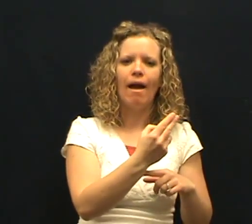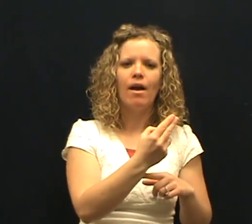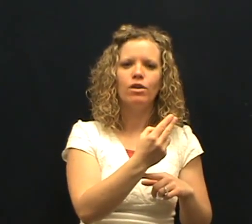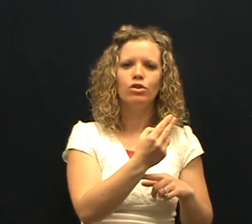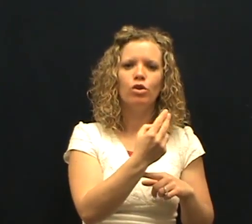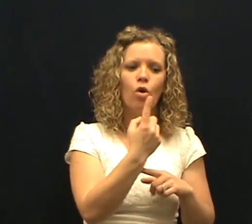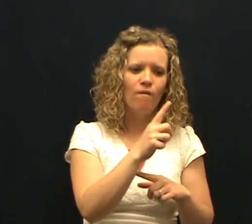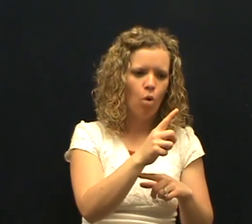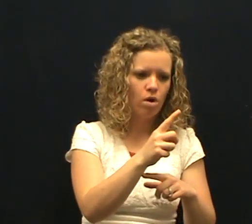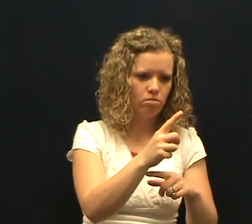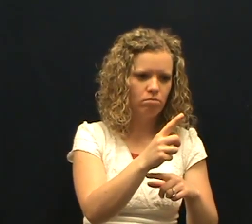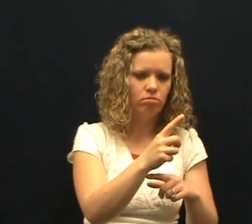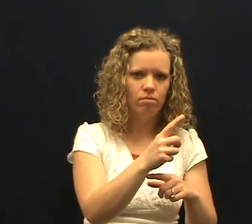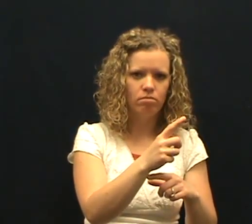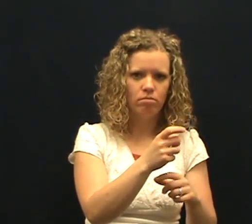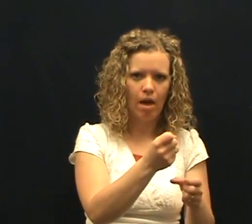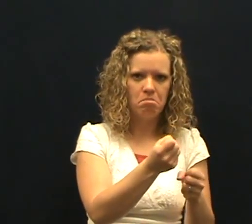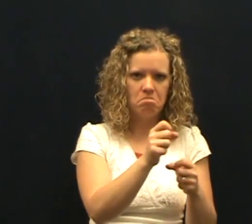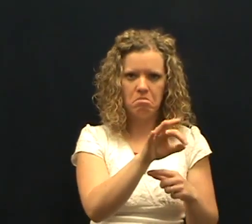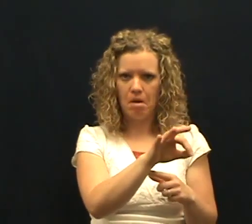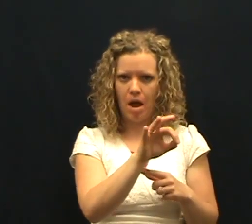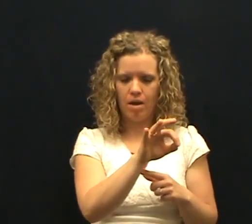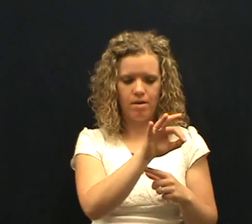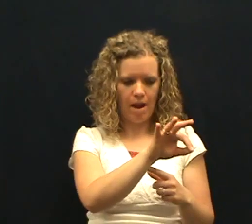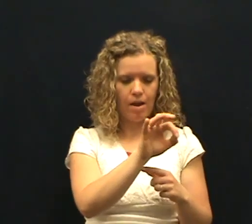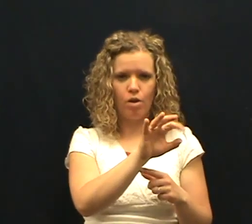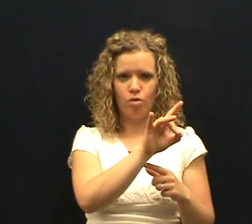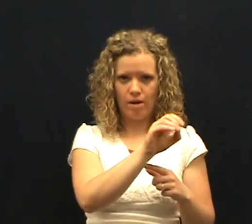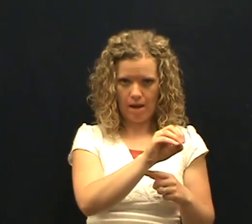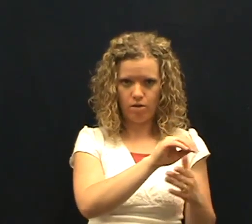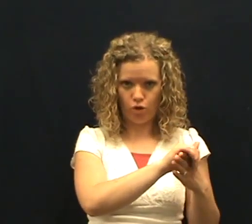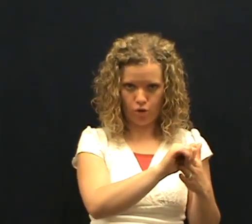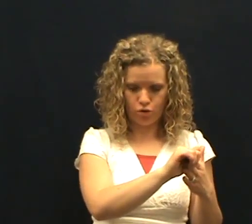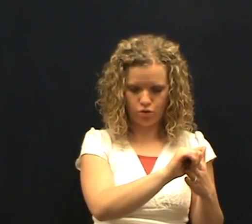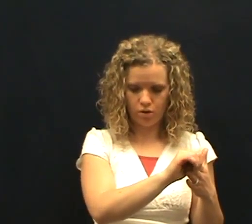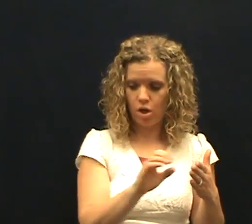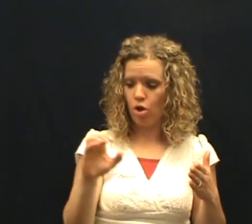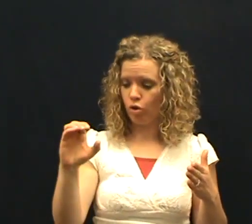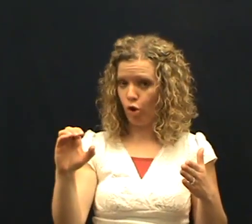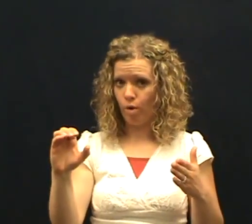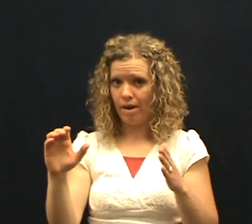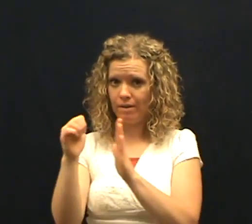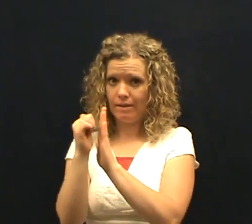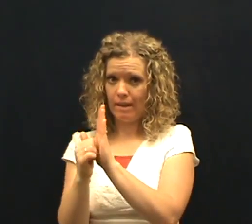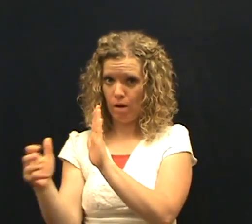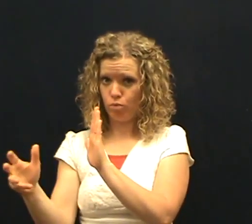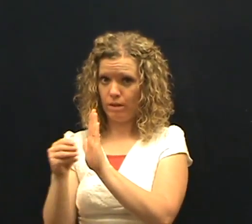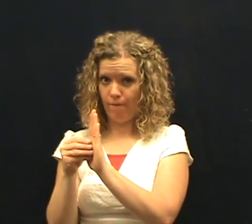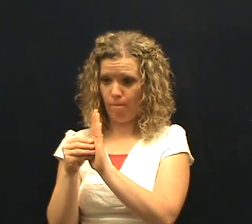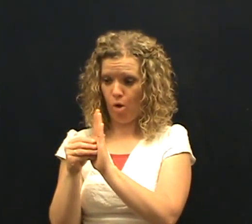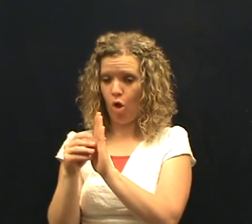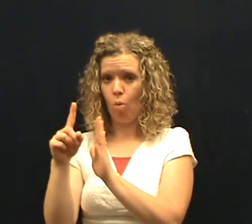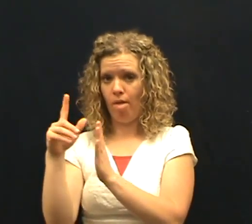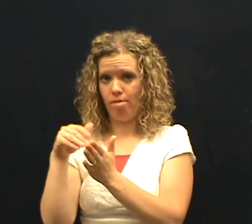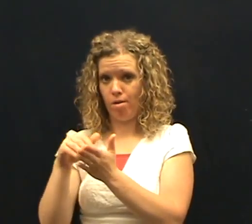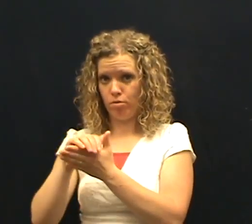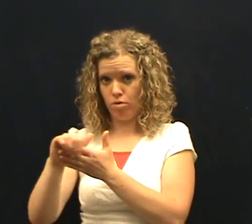actually got, $980. We credit accounts receivable for $1,000 because